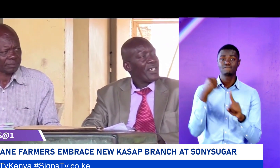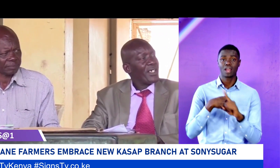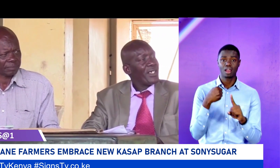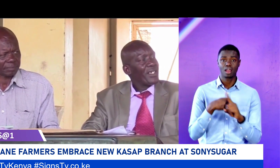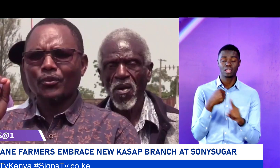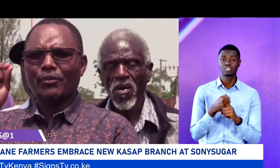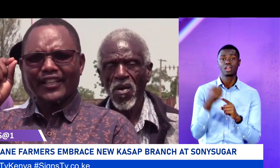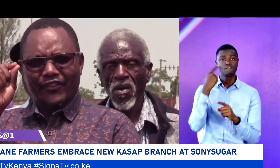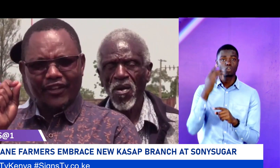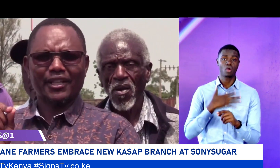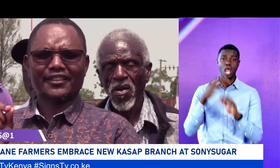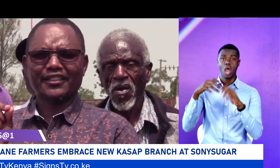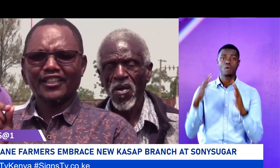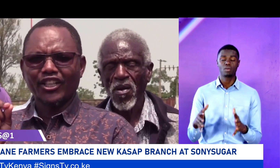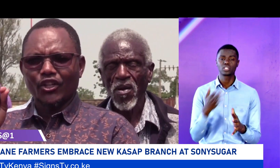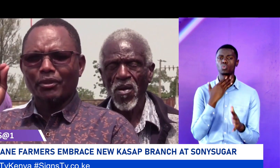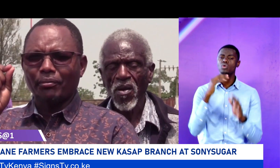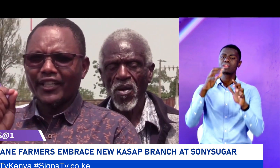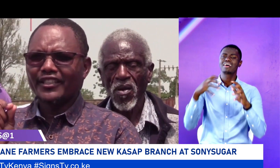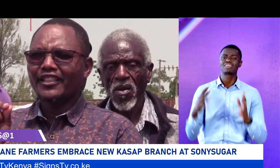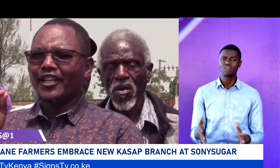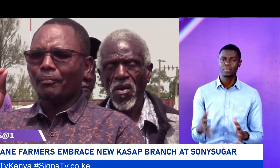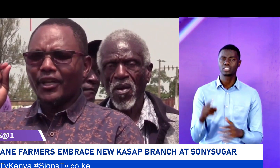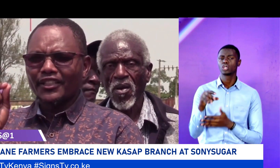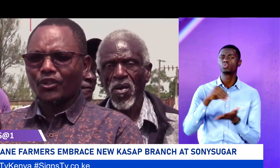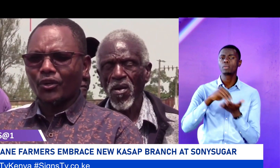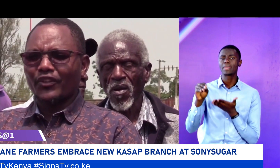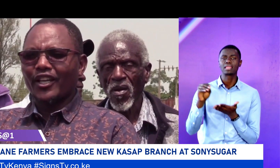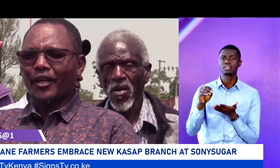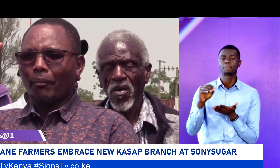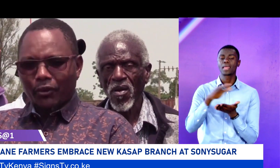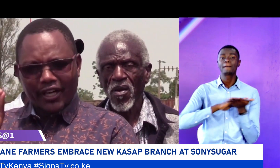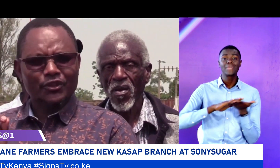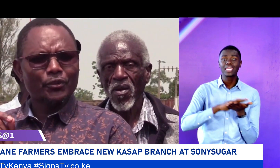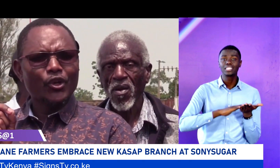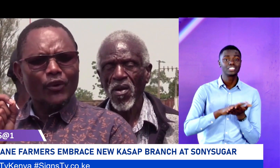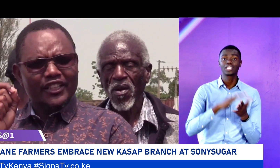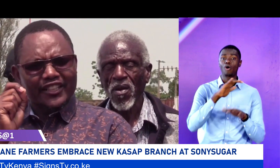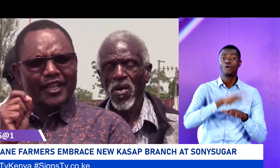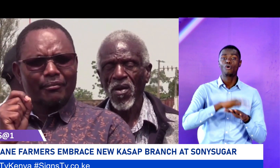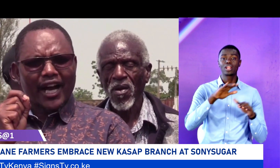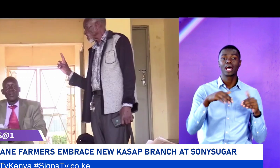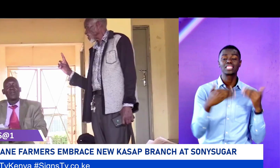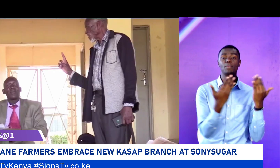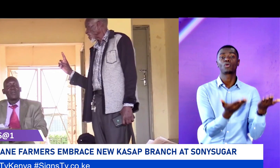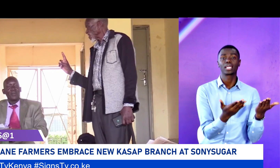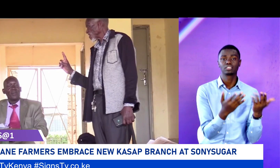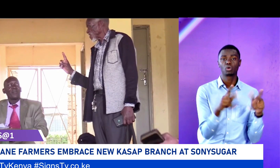farmers. We want the farmers to be paid based on the products. We don't want to treat them others as byproduct. We